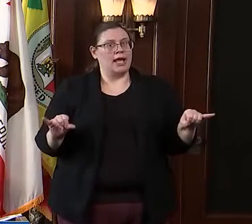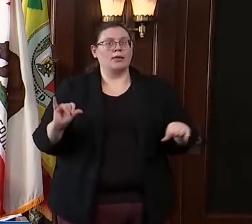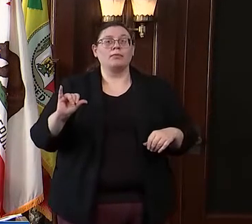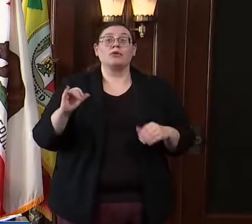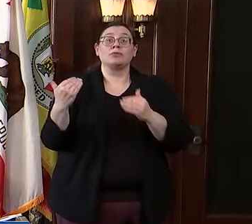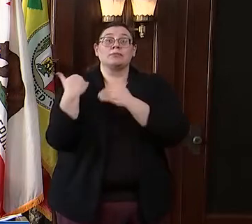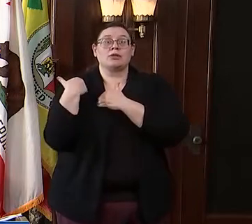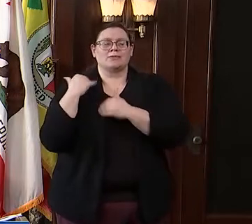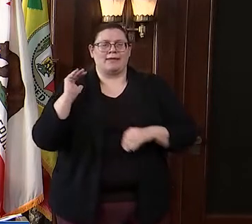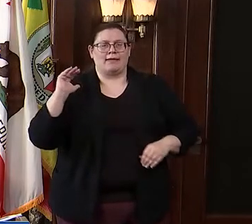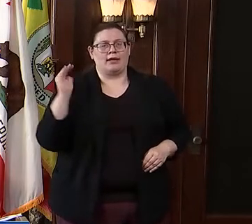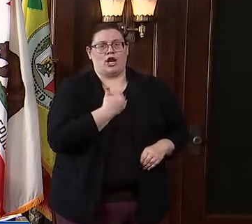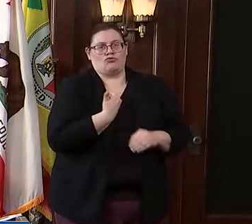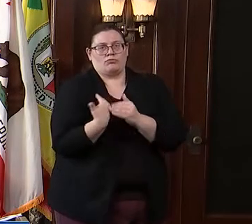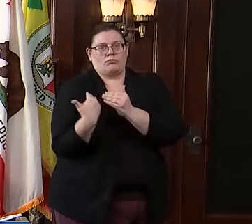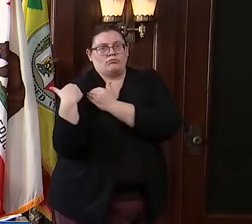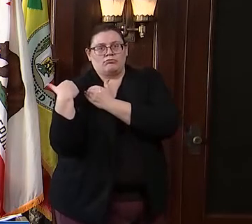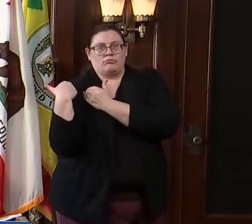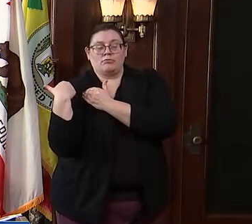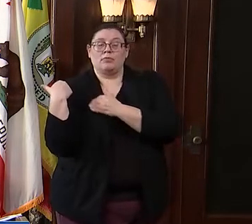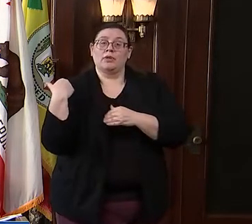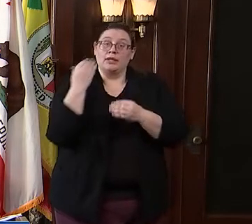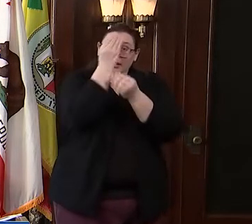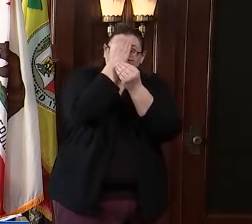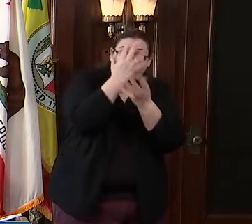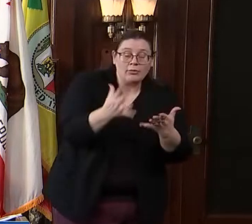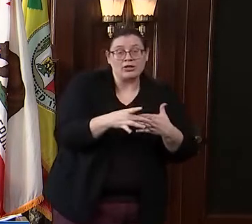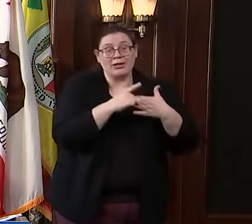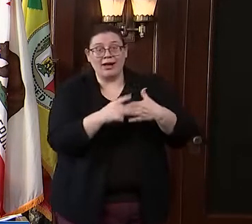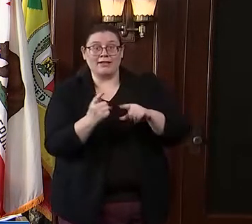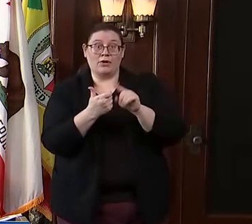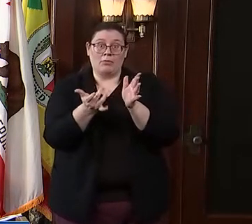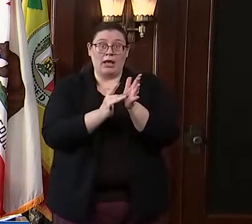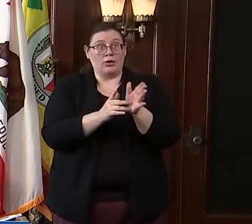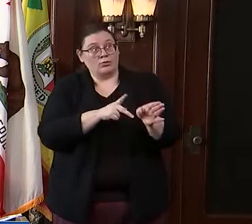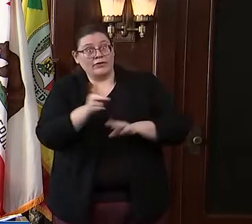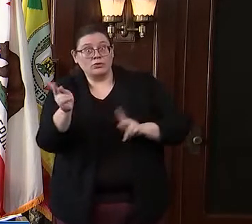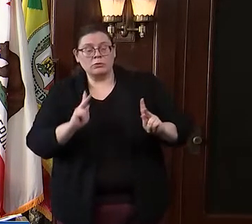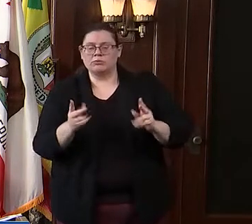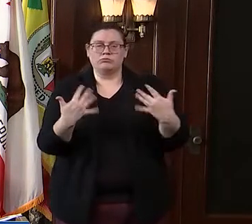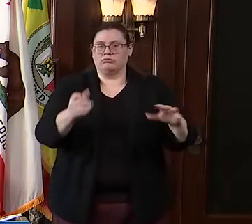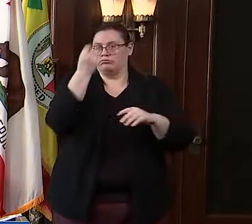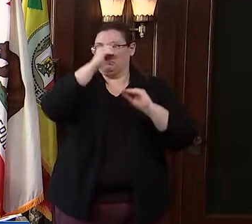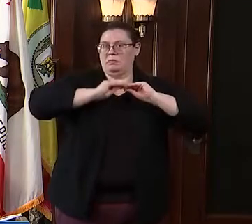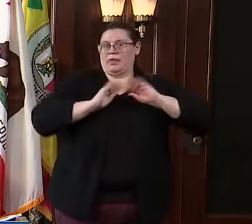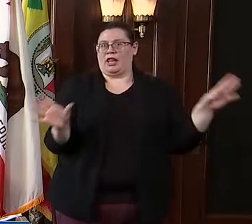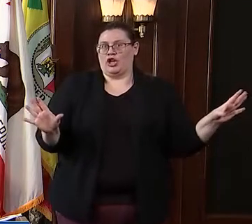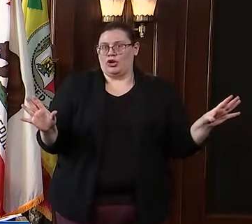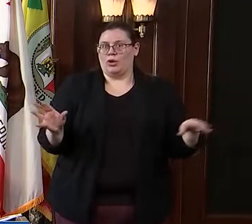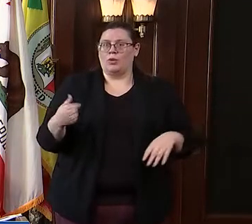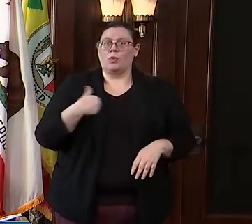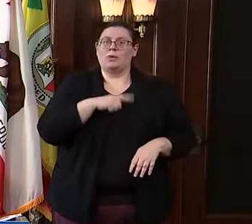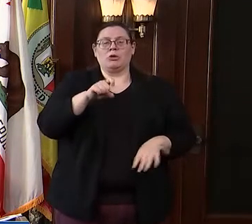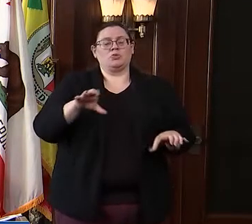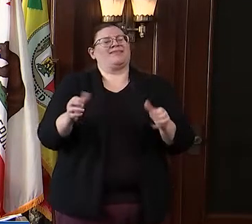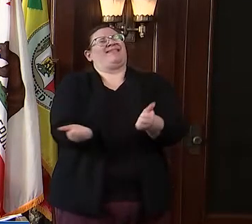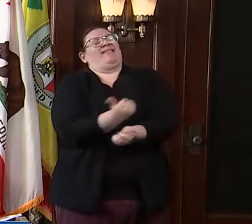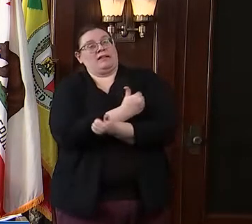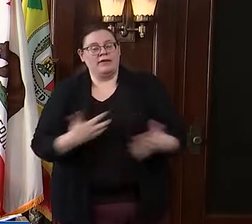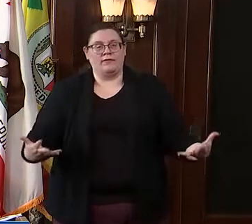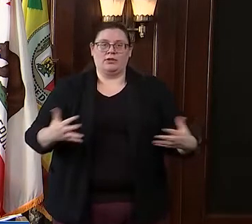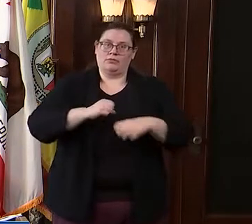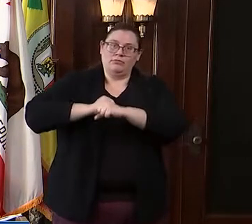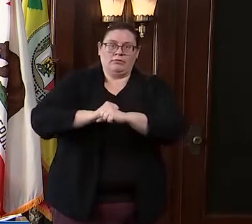us. The data and the guidance of our medical professionals is clear. We need to do everything to protect